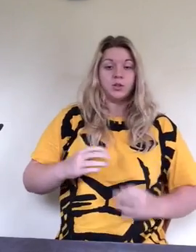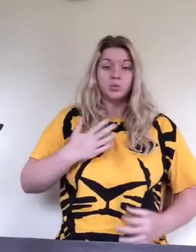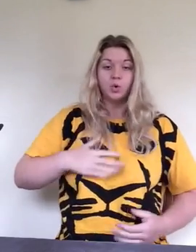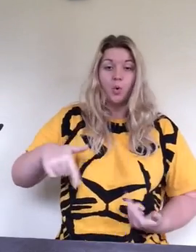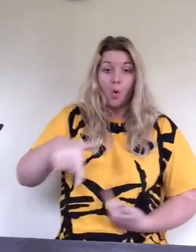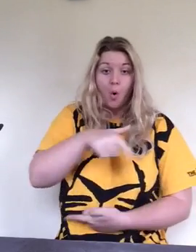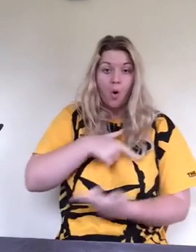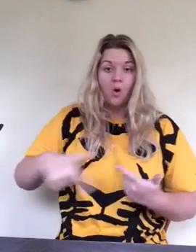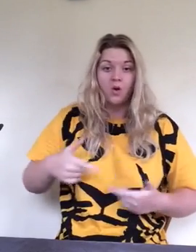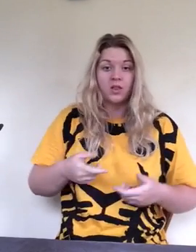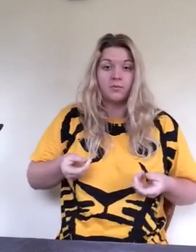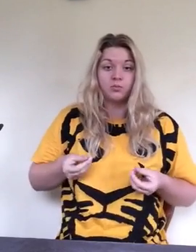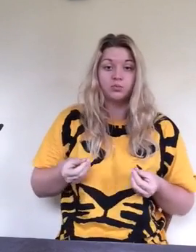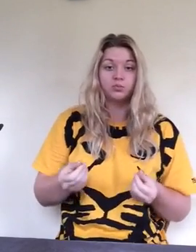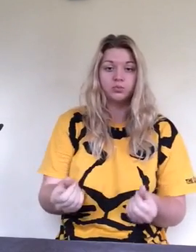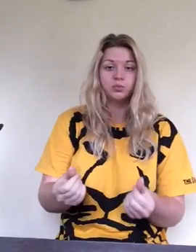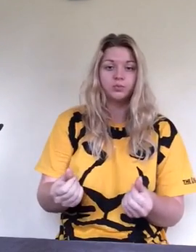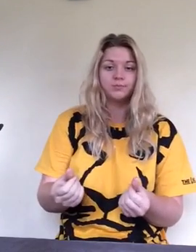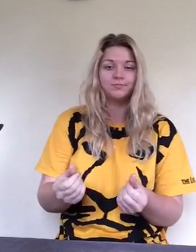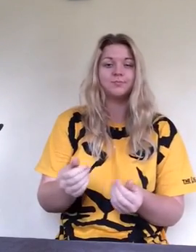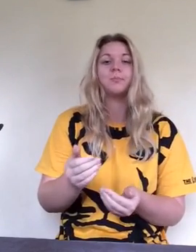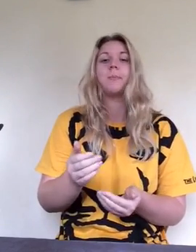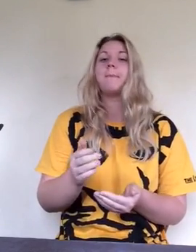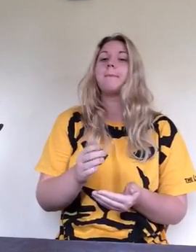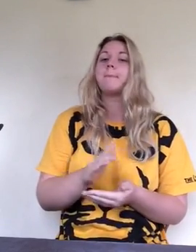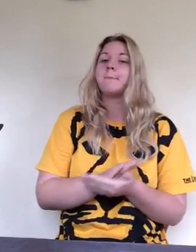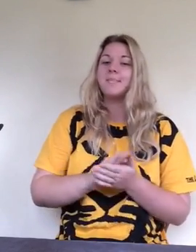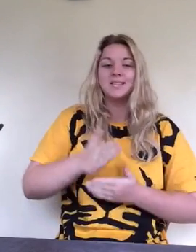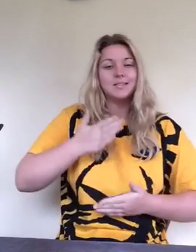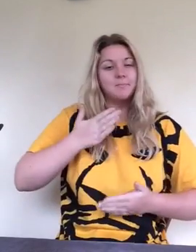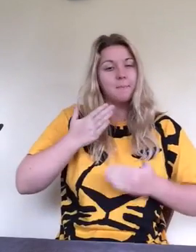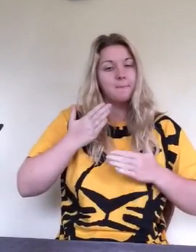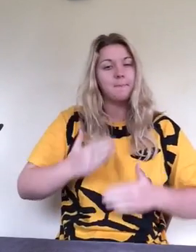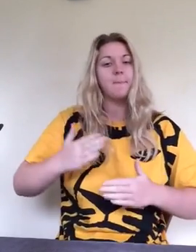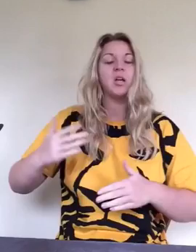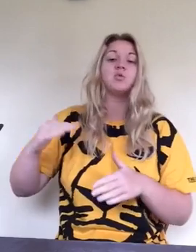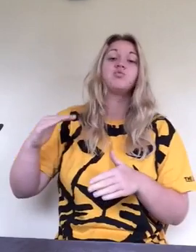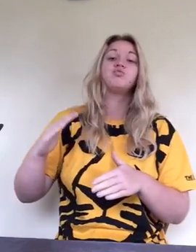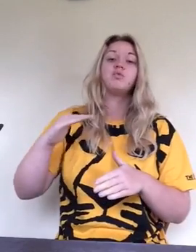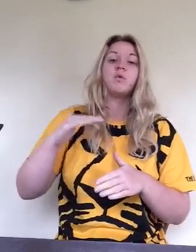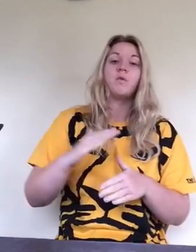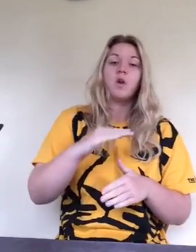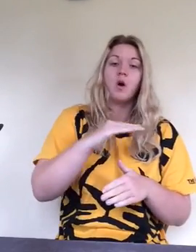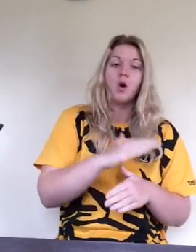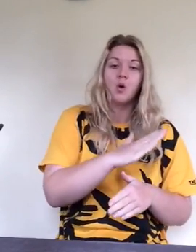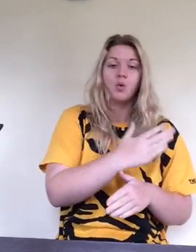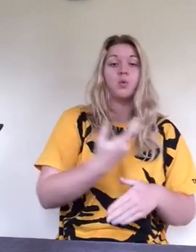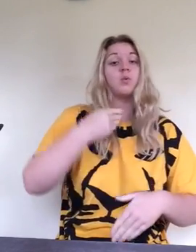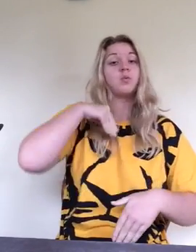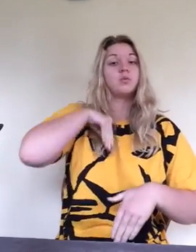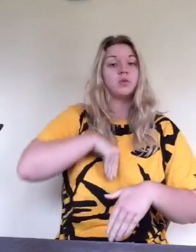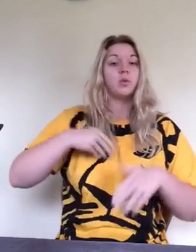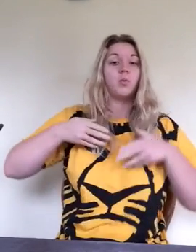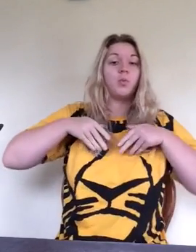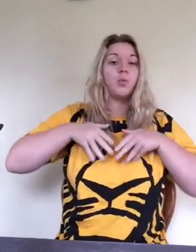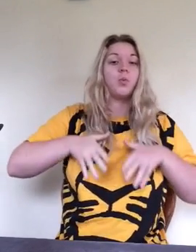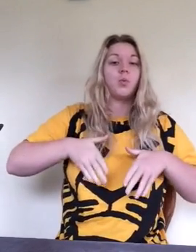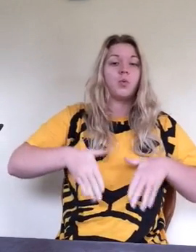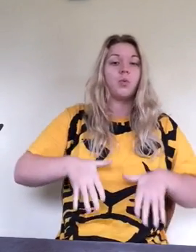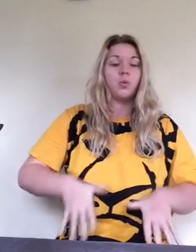want good flow throughout the body. And so this is really point number one, is that you really need somehow to have blood